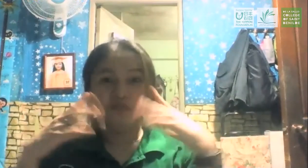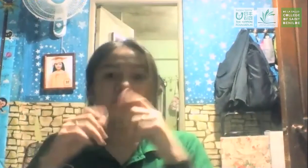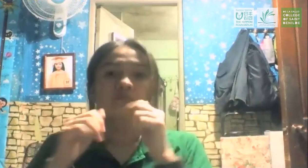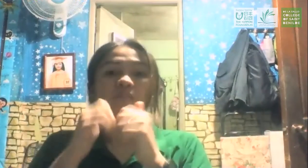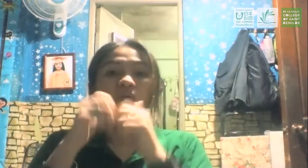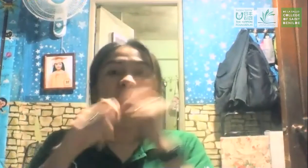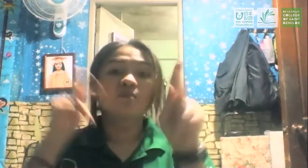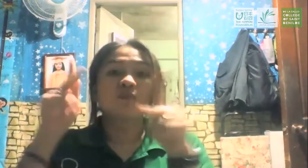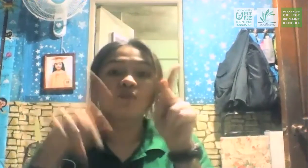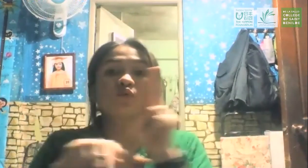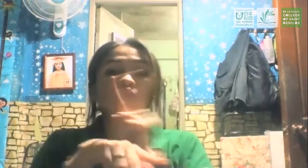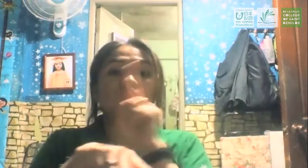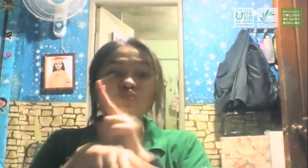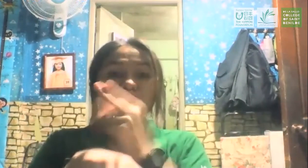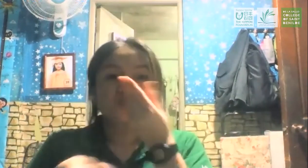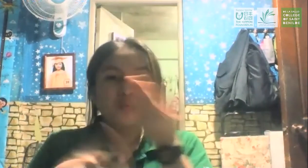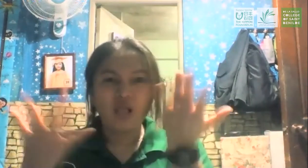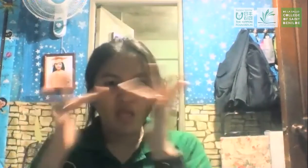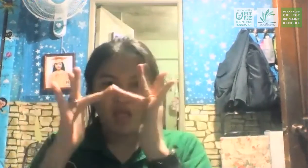Tuesday is a holiday.